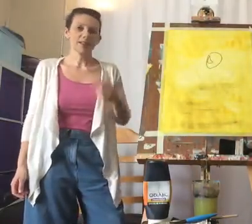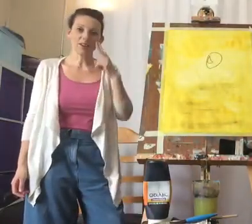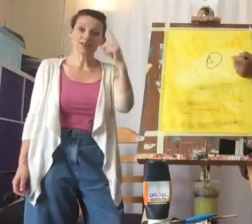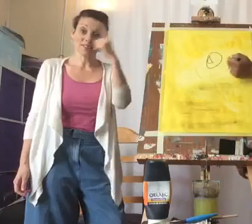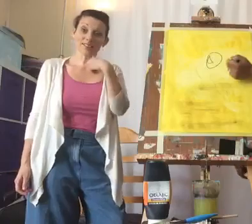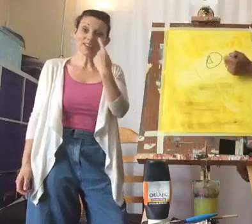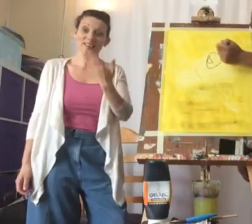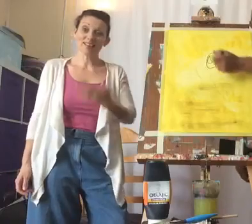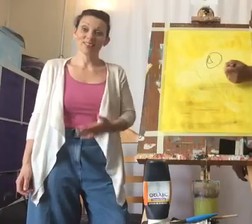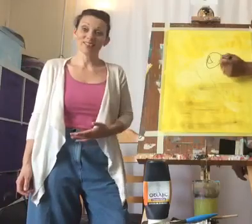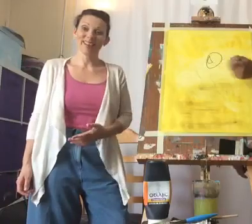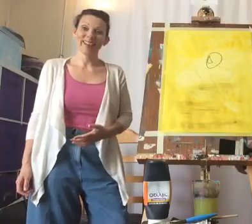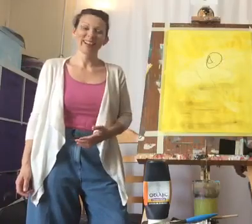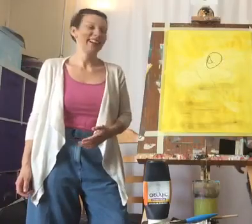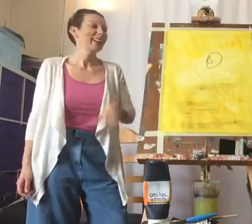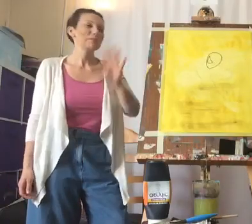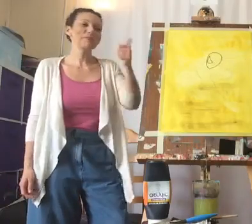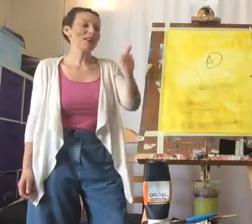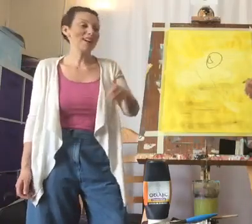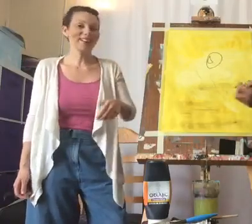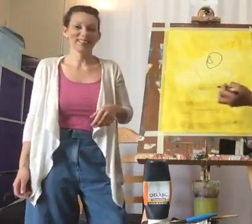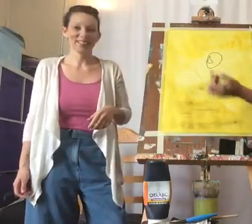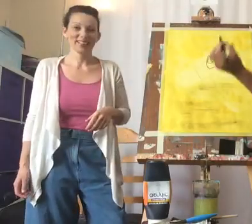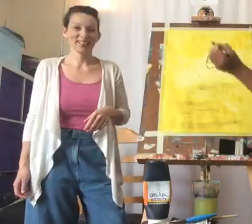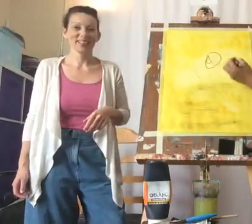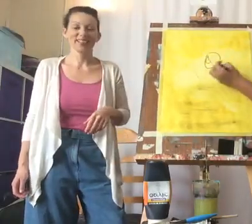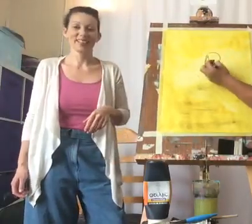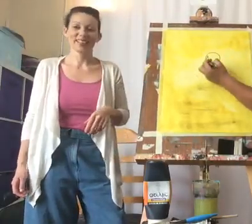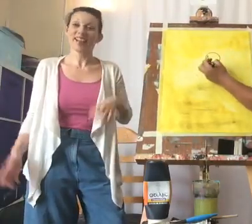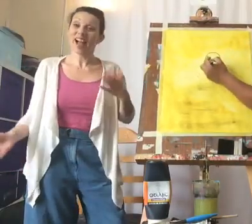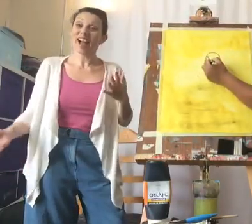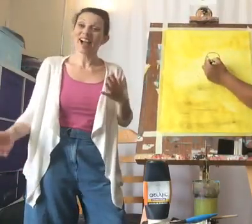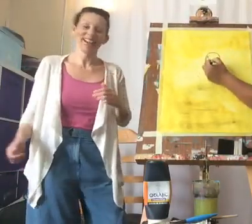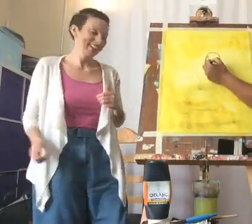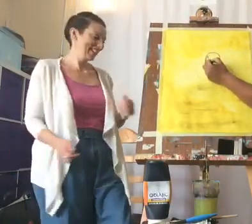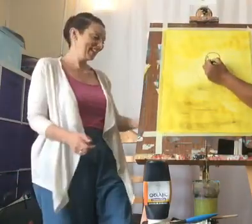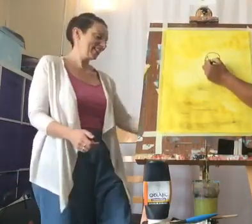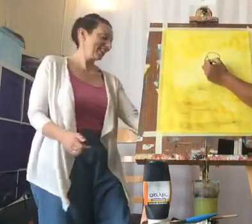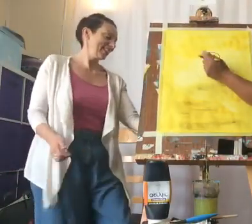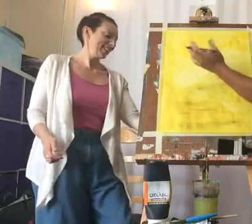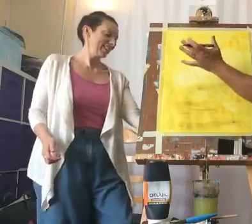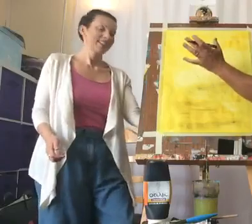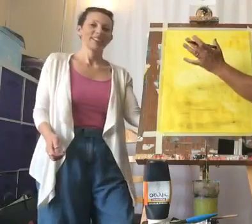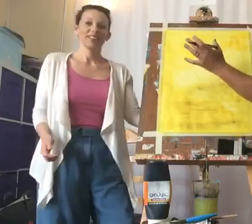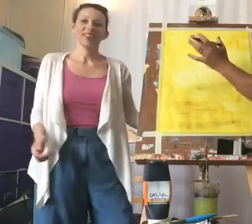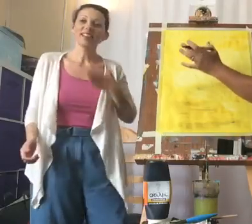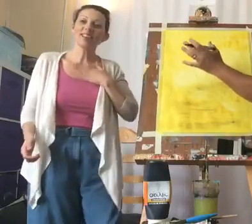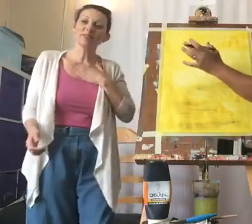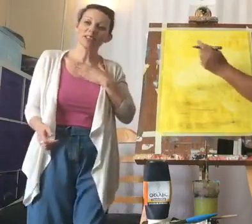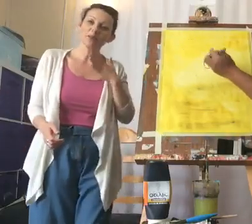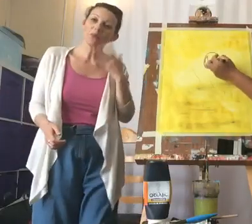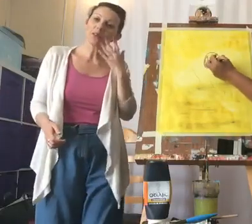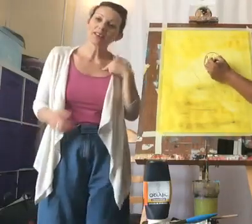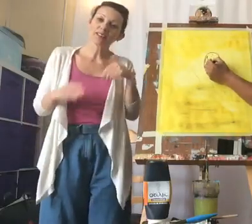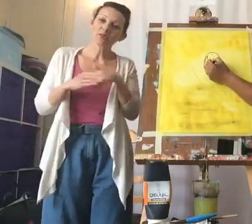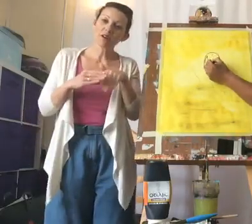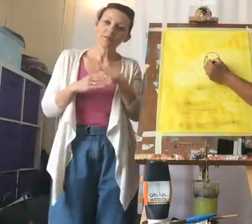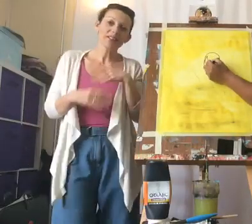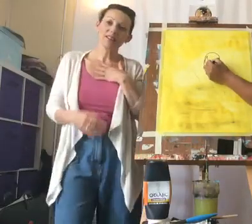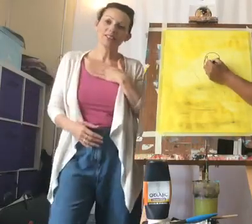There you go, you can see his head now. You're fine. Right, anyway. You're done. You're ready. He loves it when